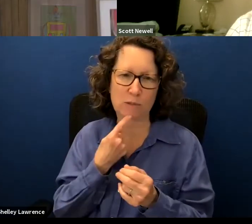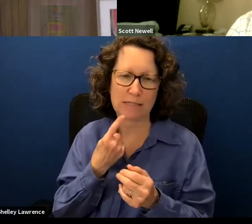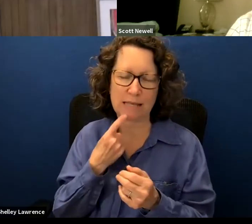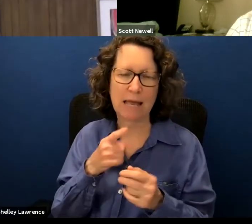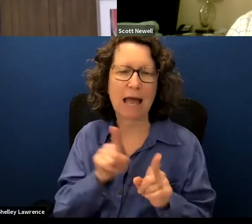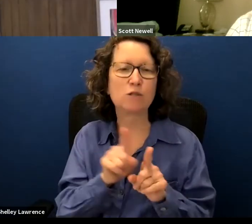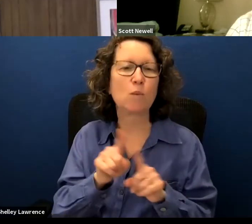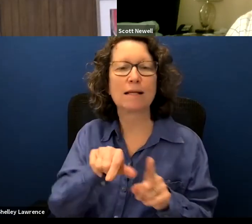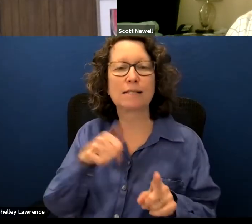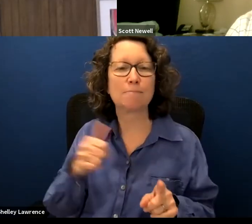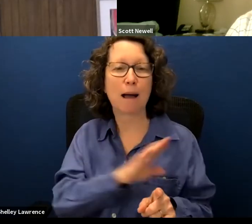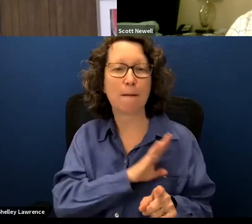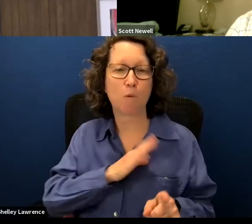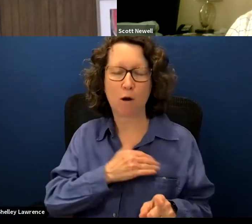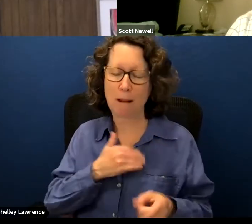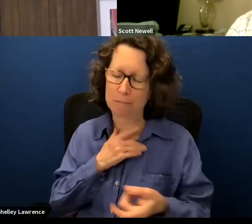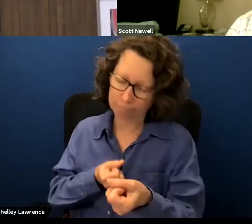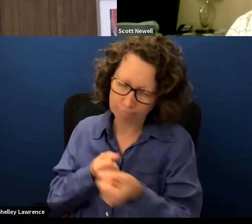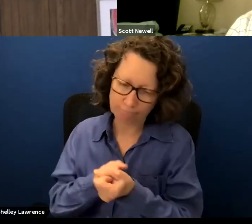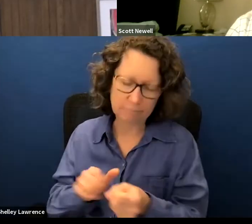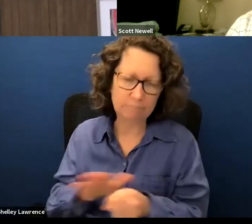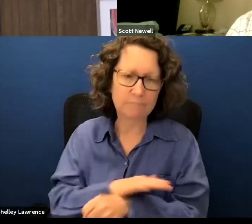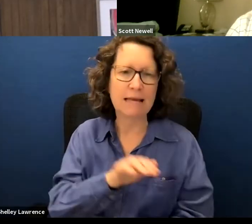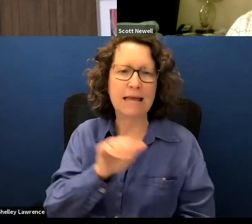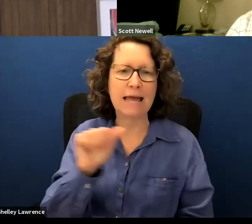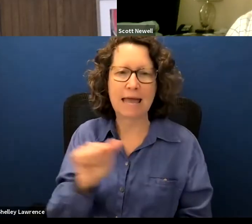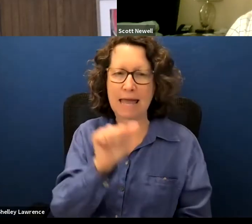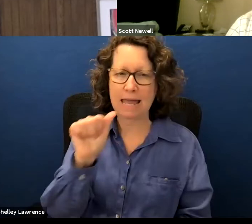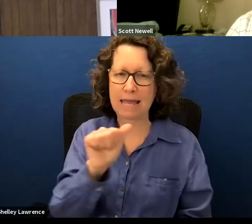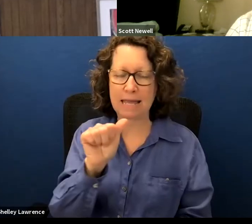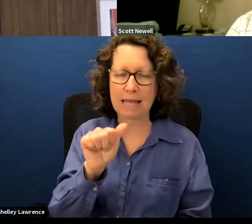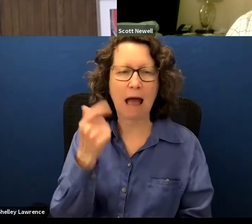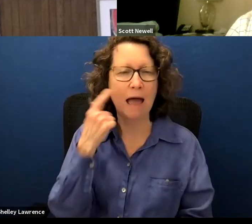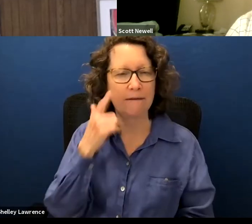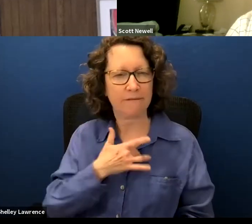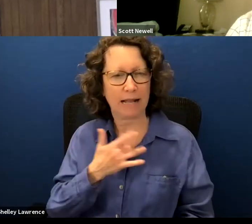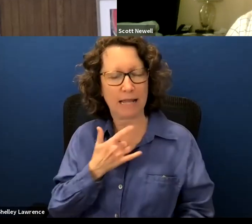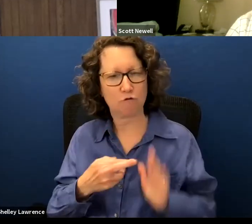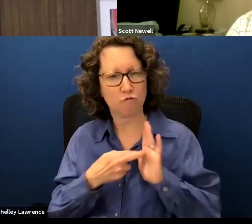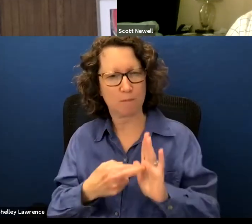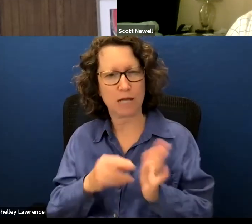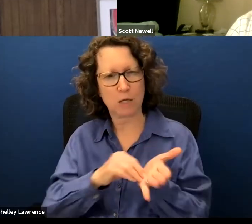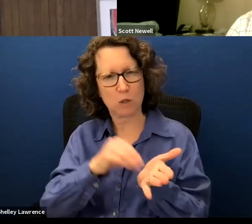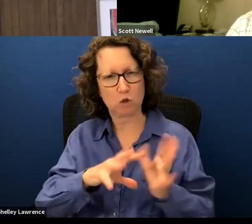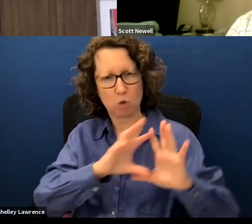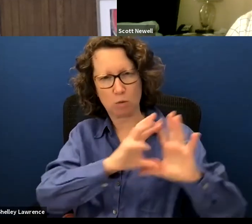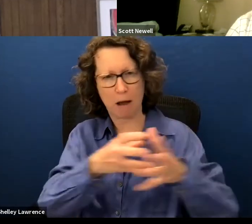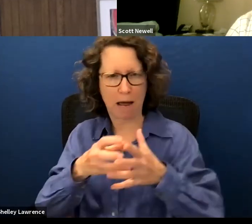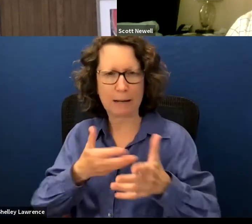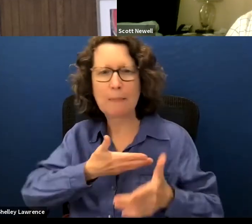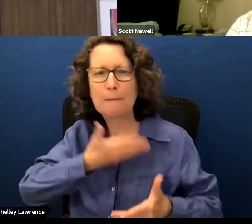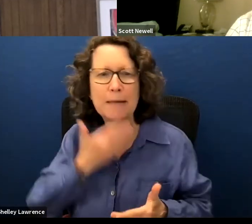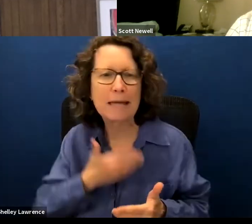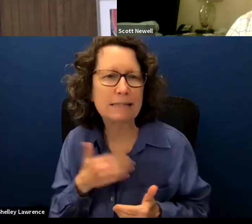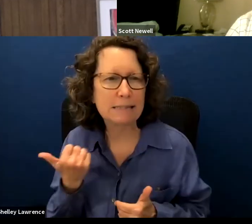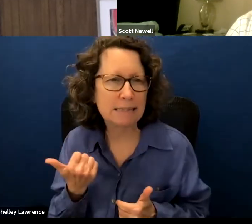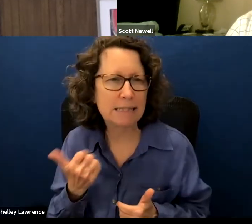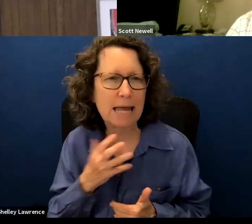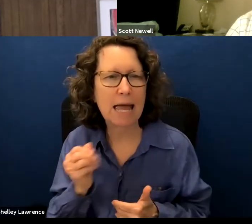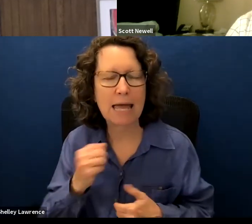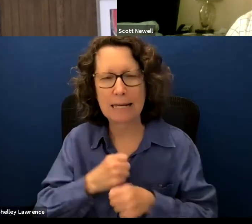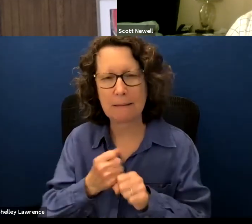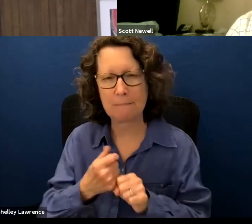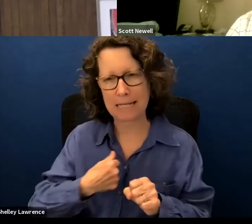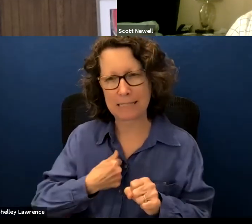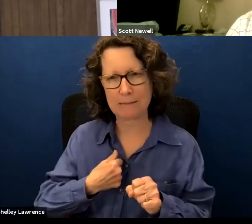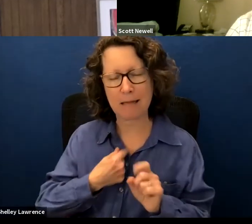board members. I fully support scenario A. I believe it represents the student body the best, and it makes